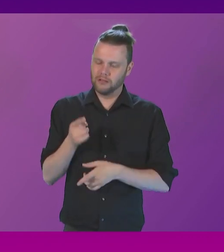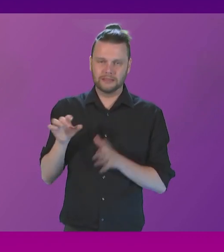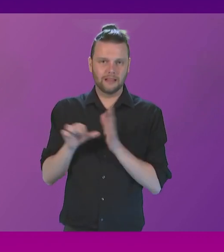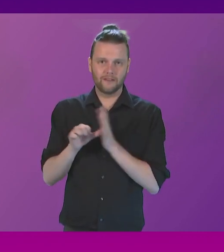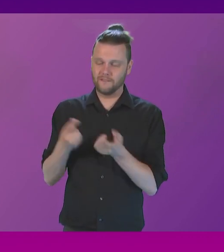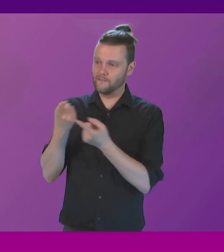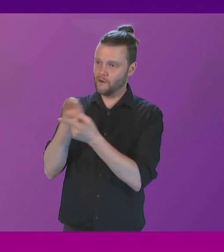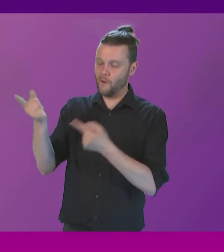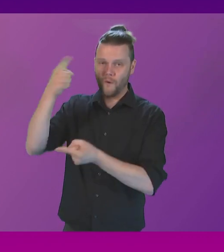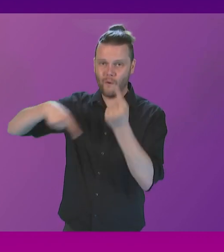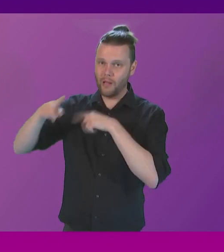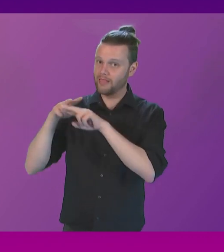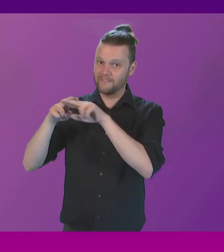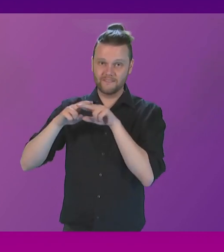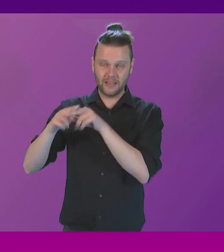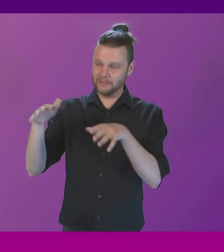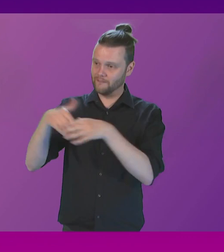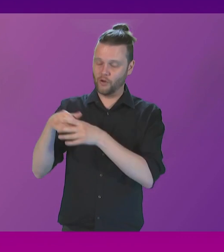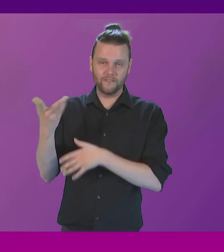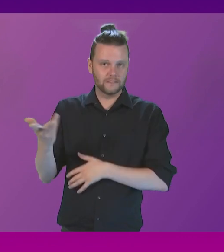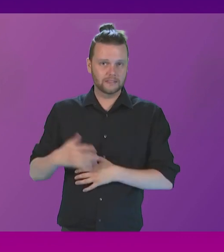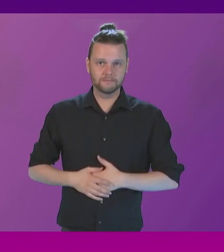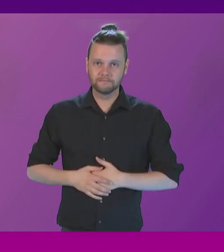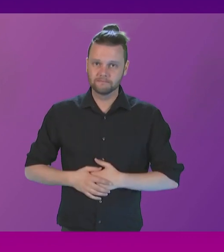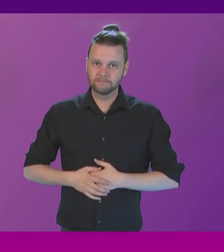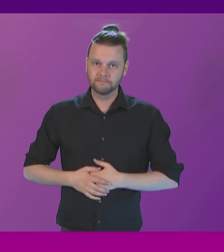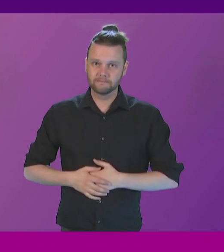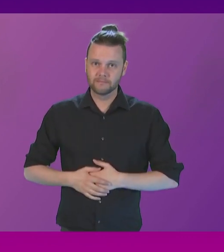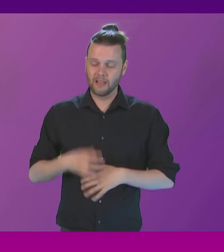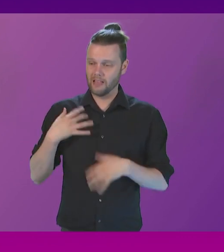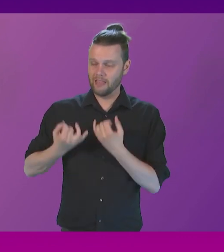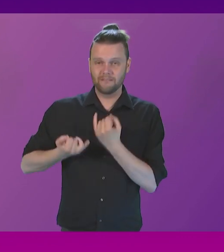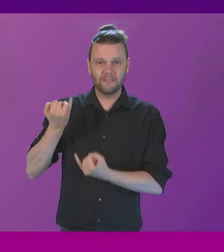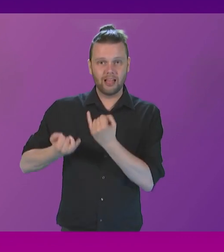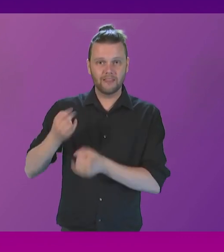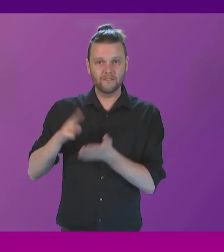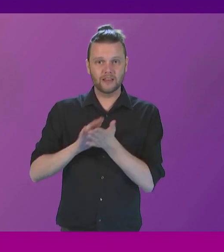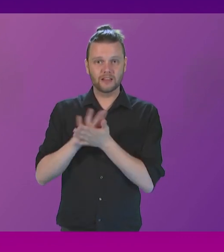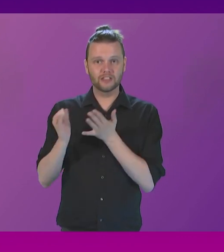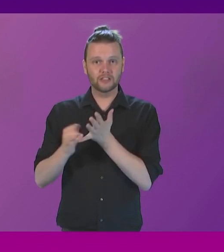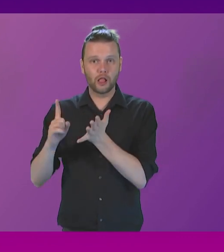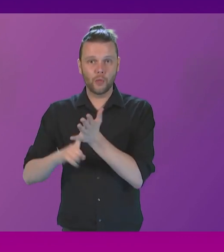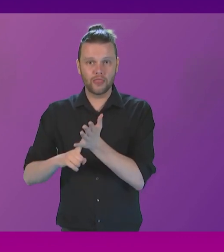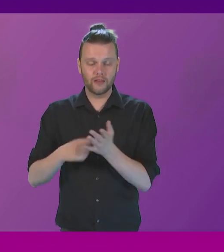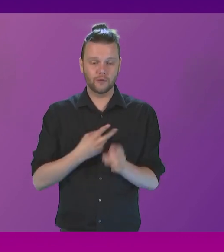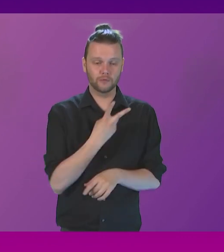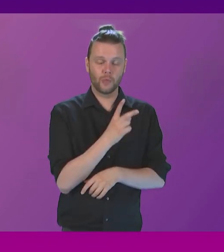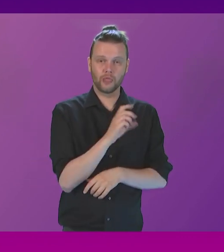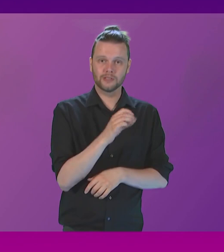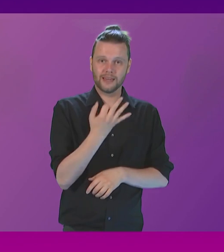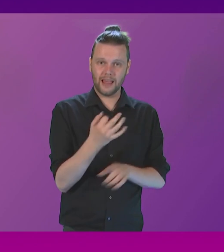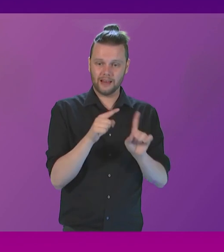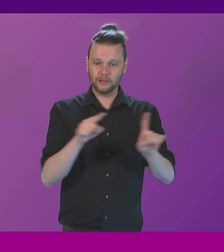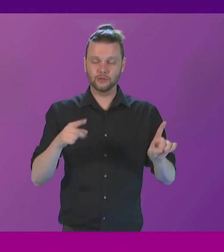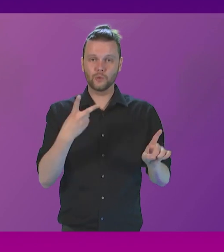for all of the families involved. The failing of NHS Lothian between 2009 and